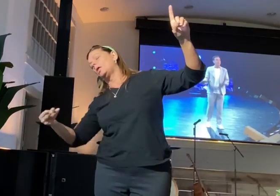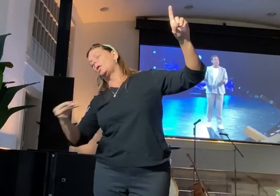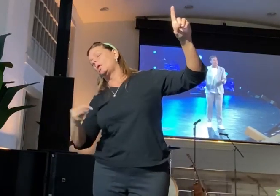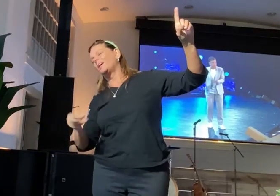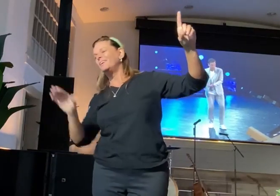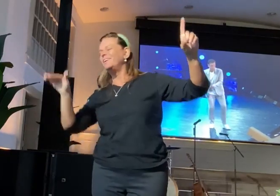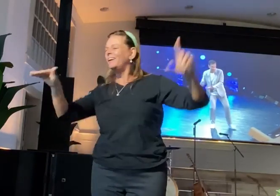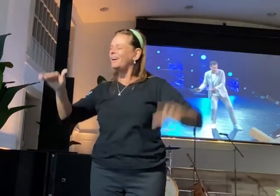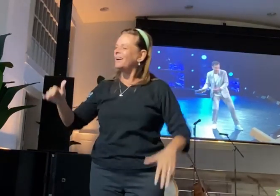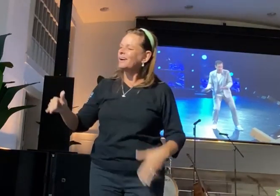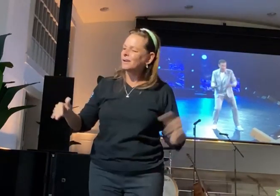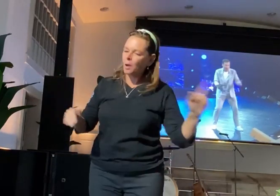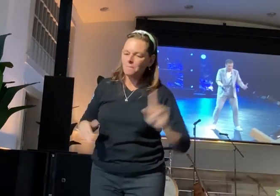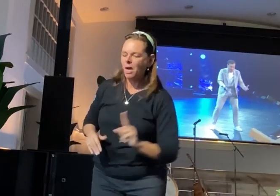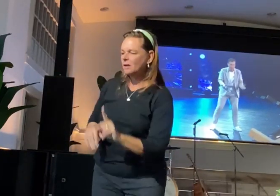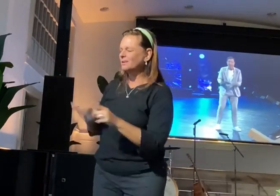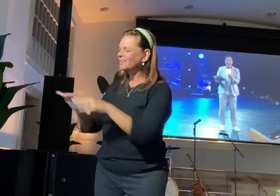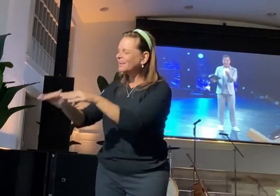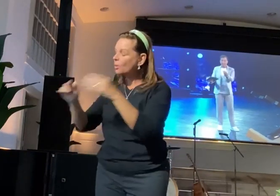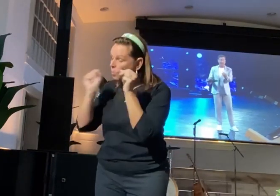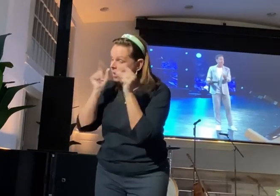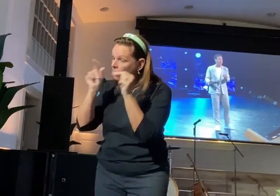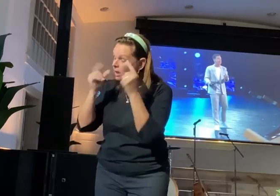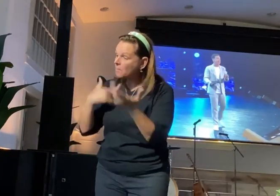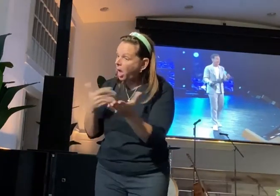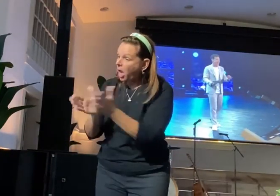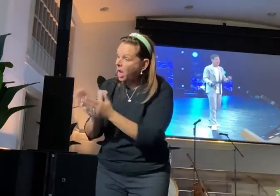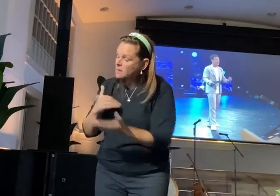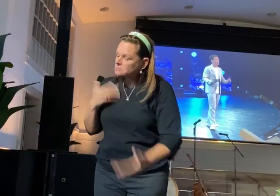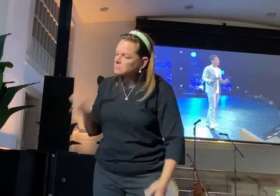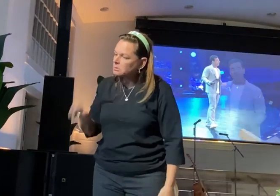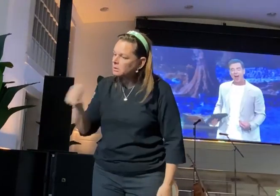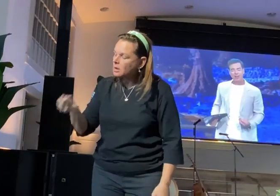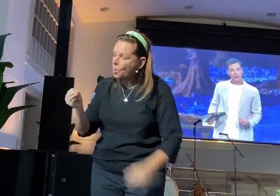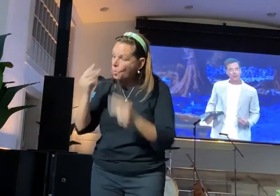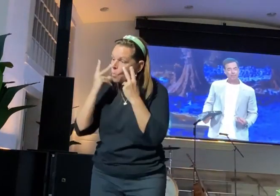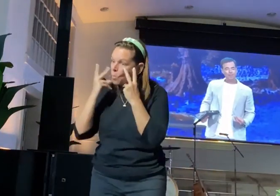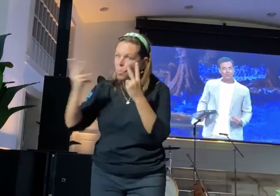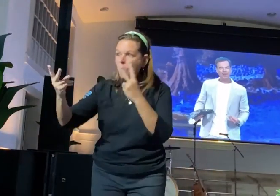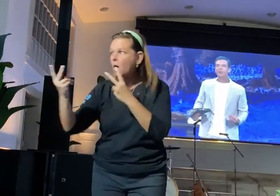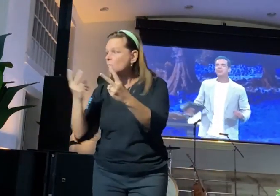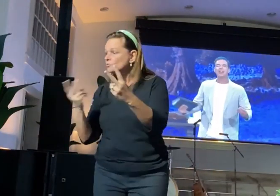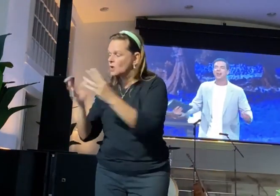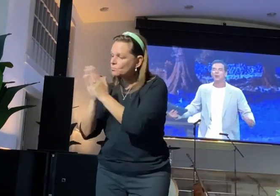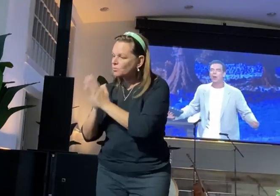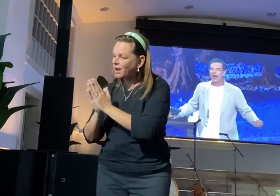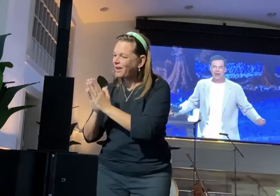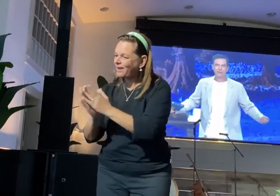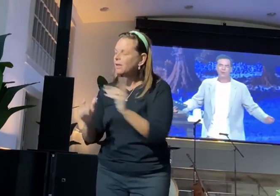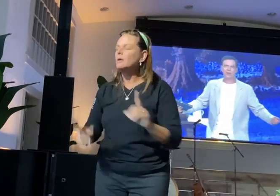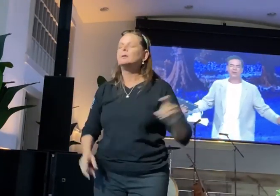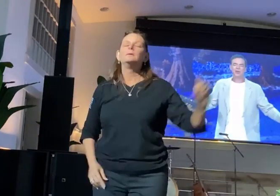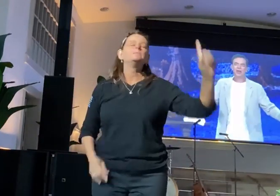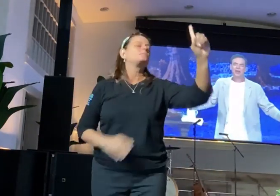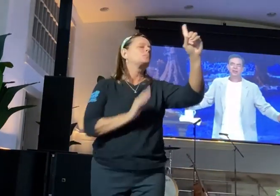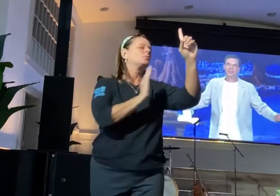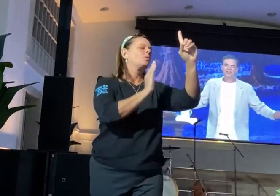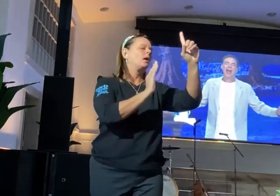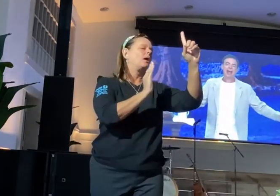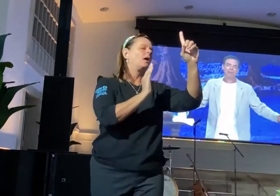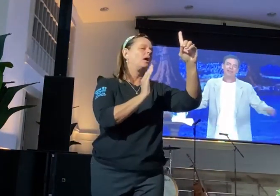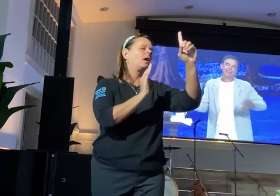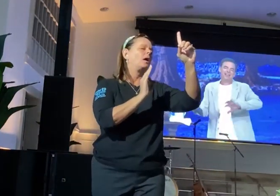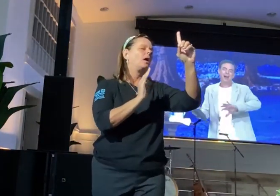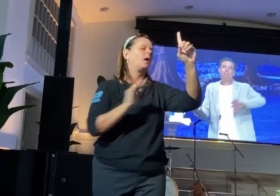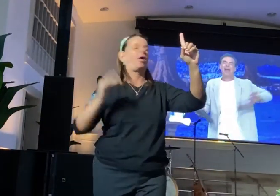times he would do this. He would go off and pray, and three times he would pray the prayer, "Father, if there's any other way for